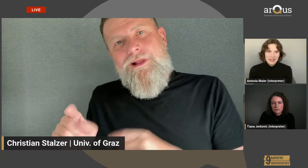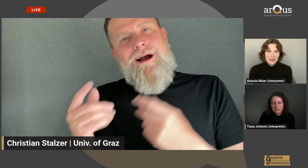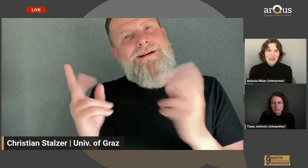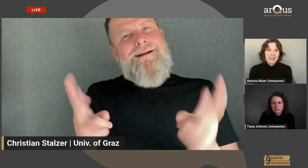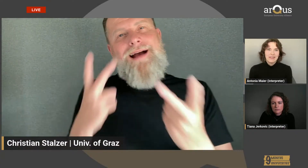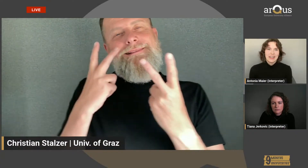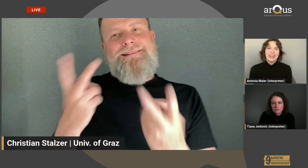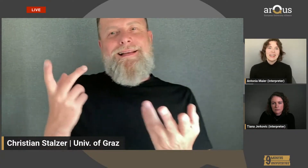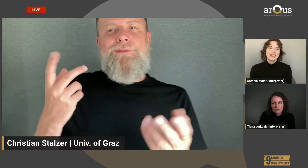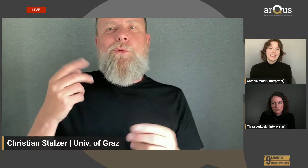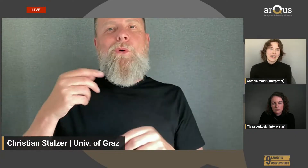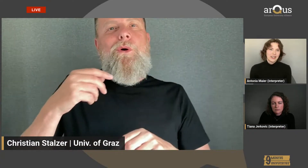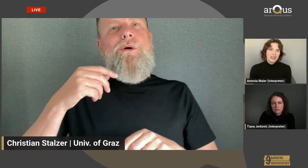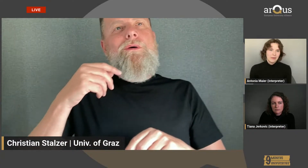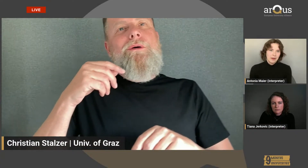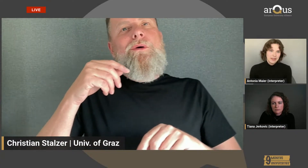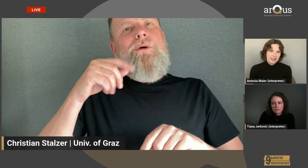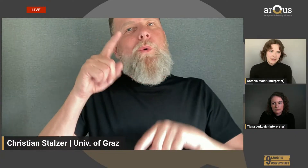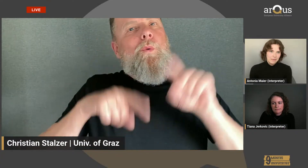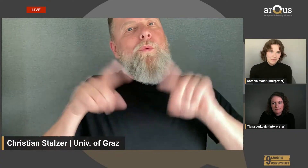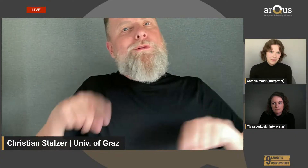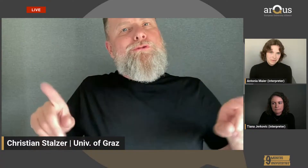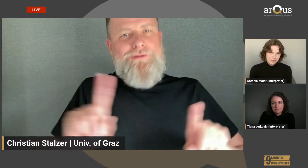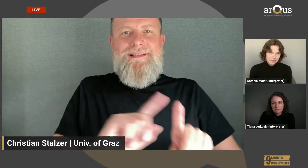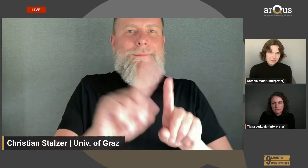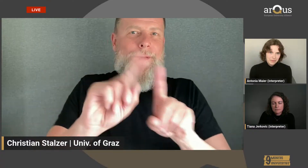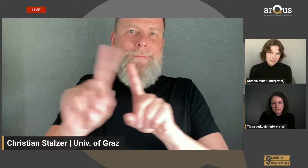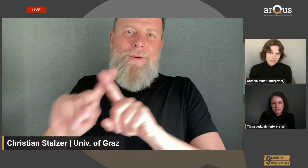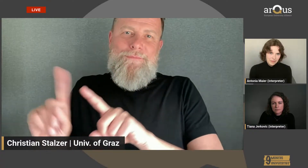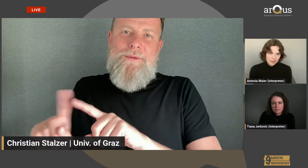So that's not even a discussion about that.